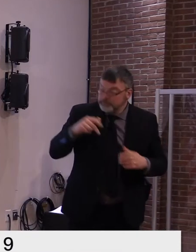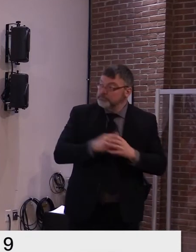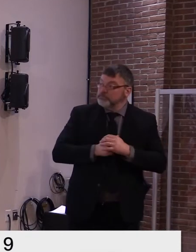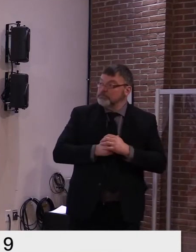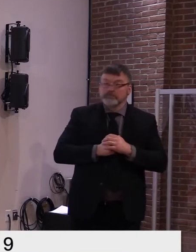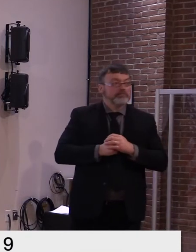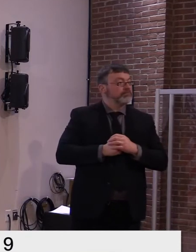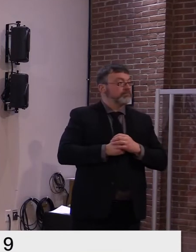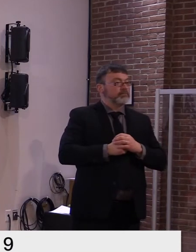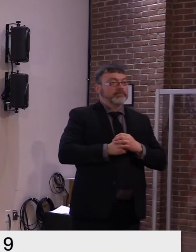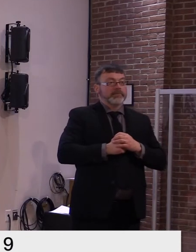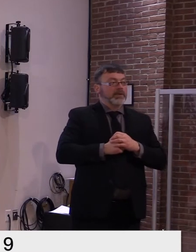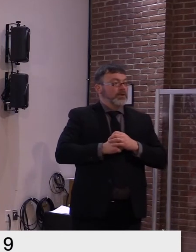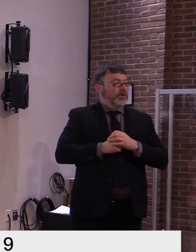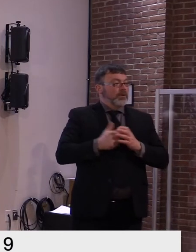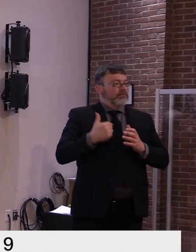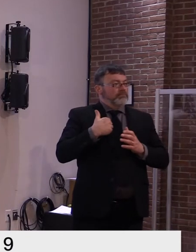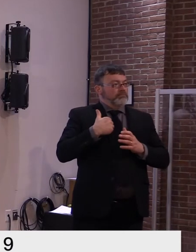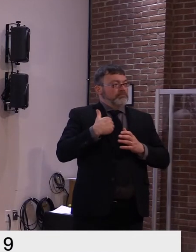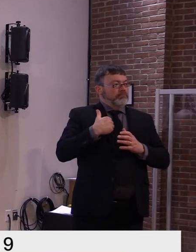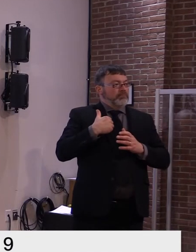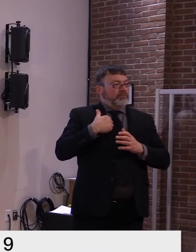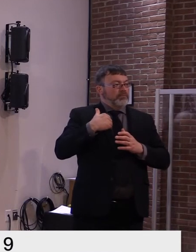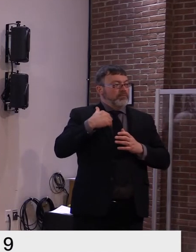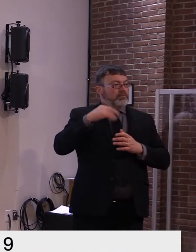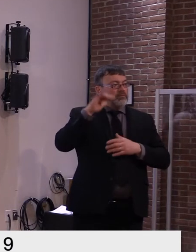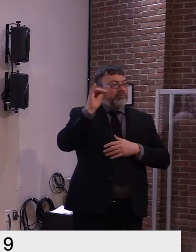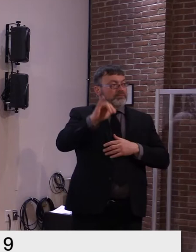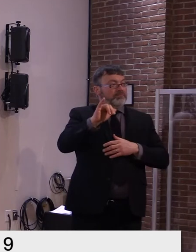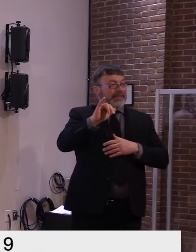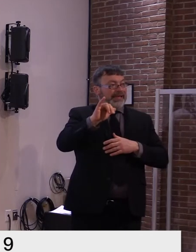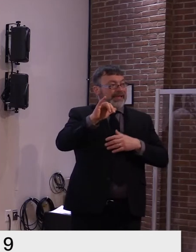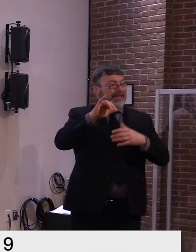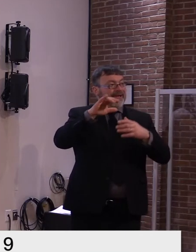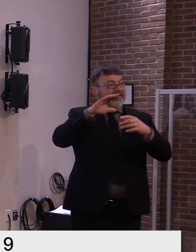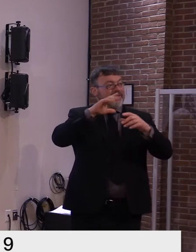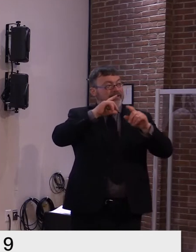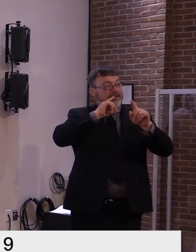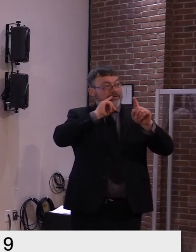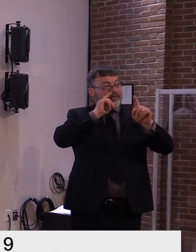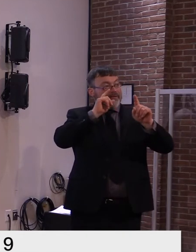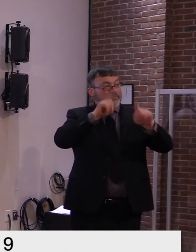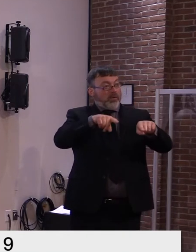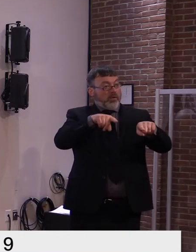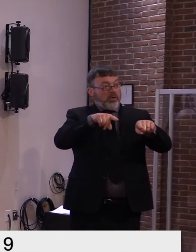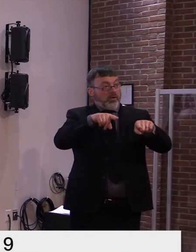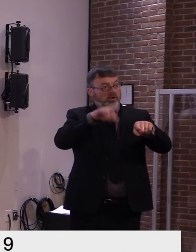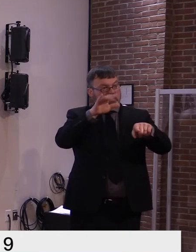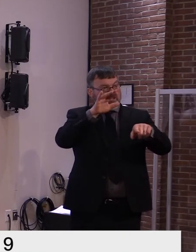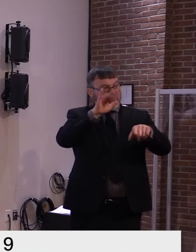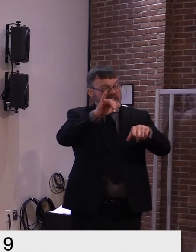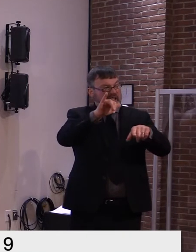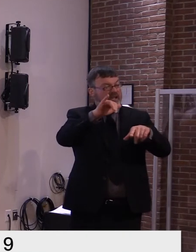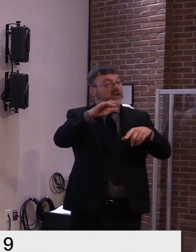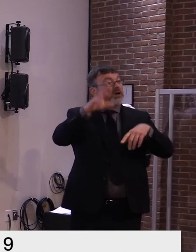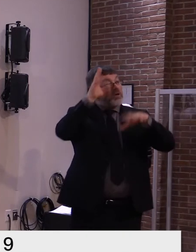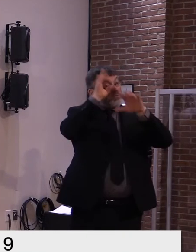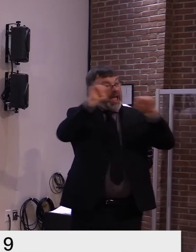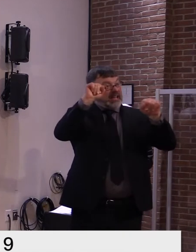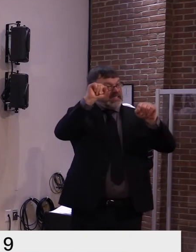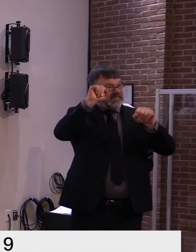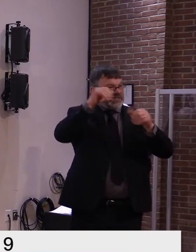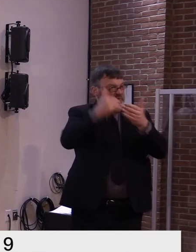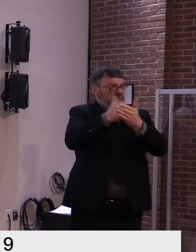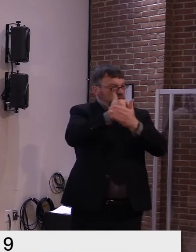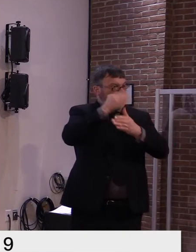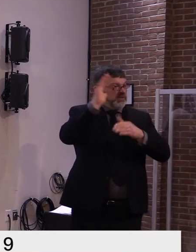There is some new reporting this morning that President-elect Biden will release all available vaccine doses and